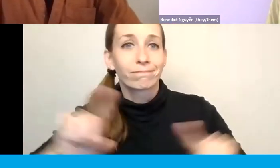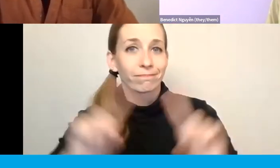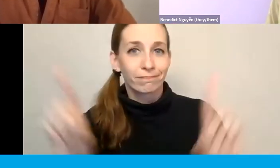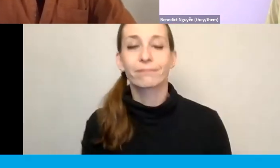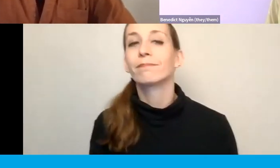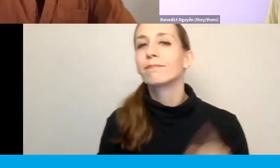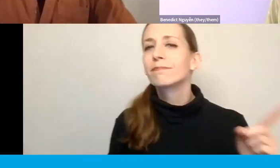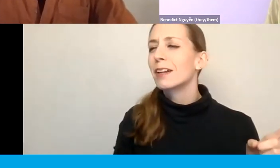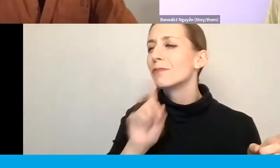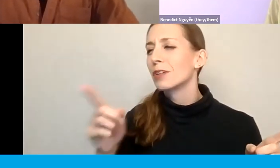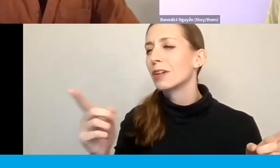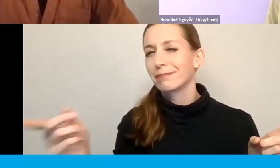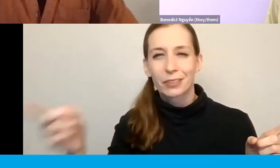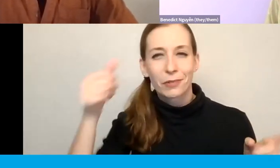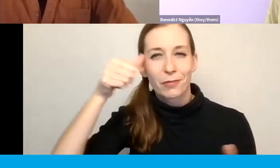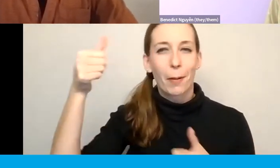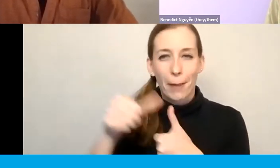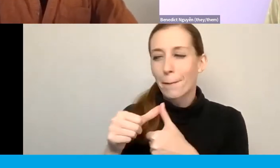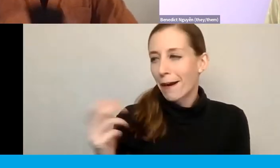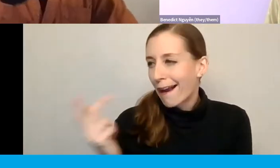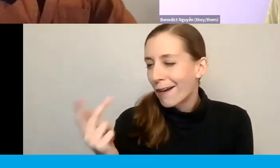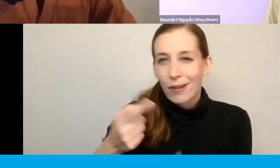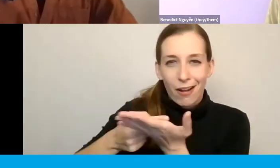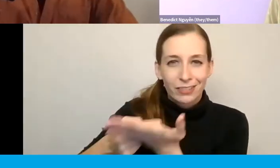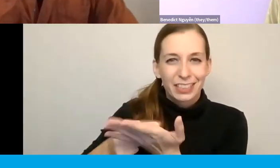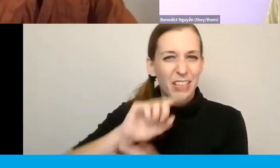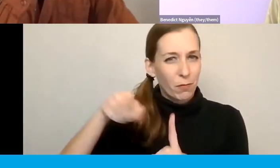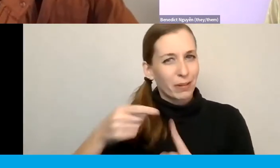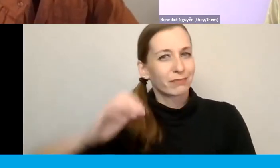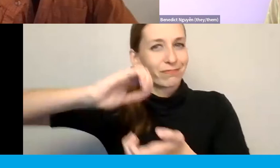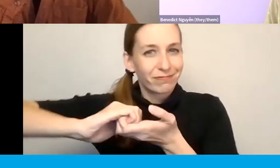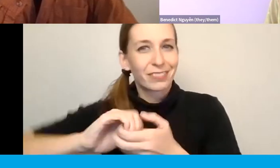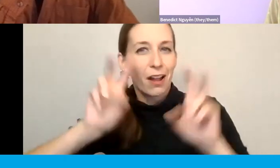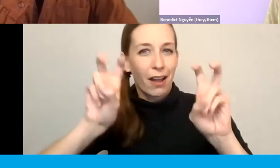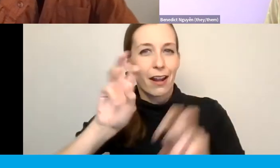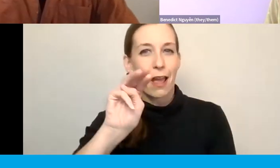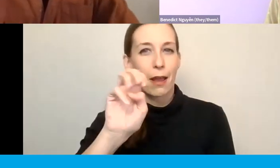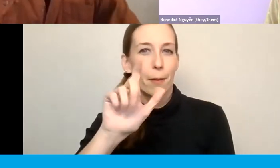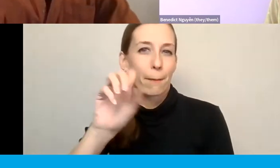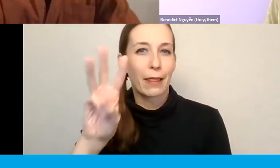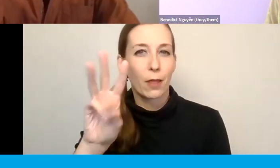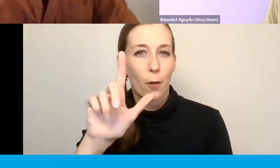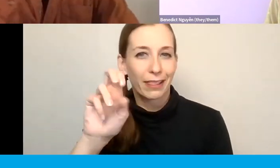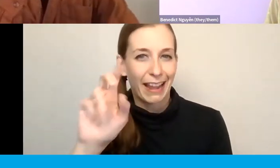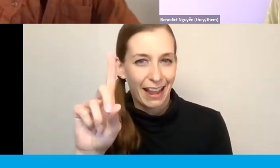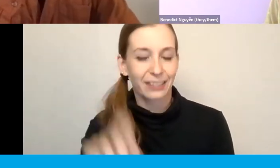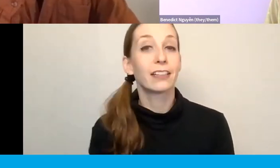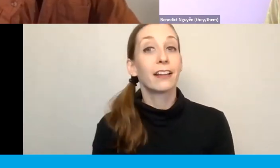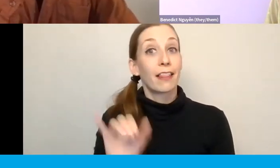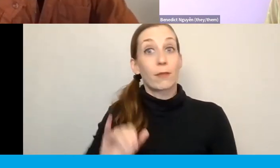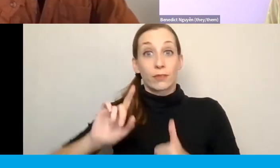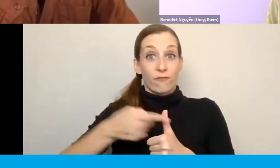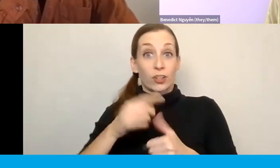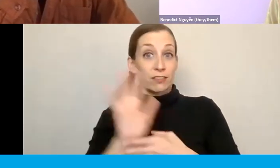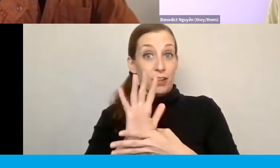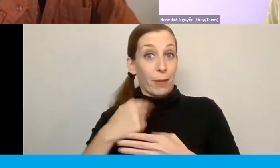conversations before creating The Last Moon in Mellowland, which was, the first thing that I created inside of the pandemic. And